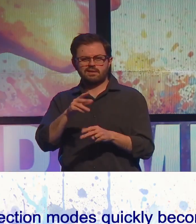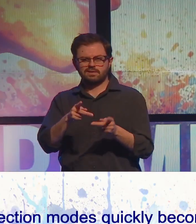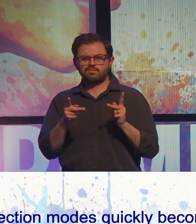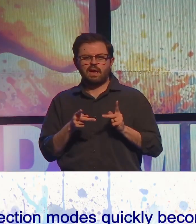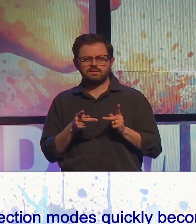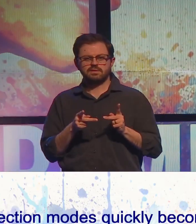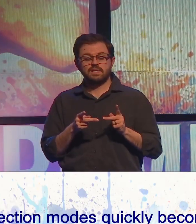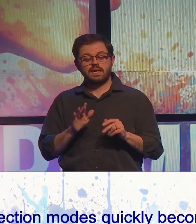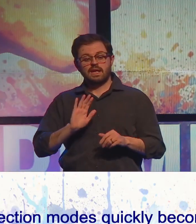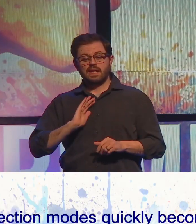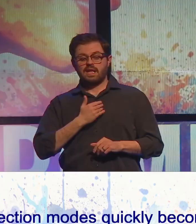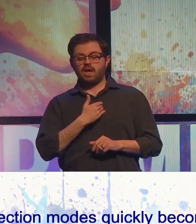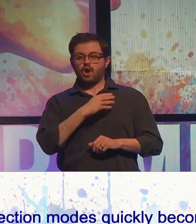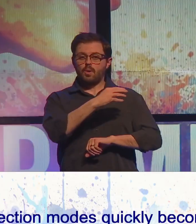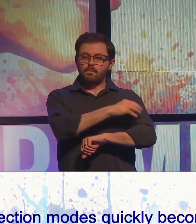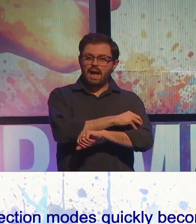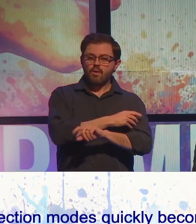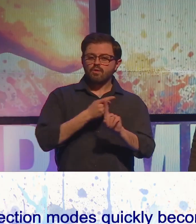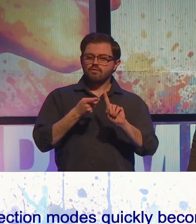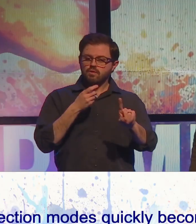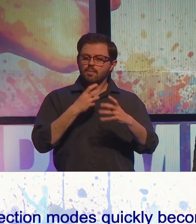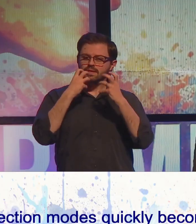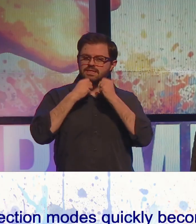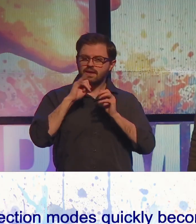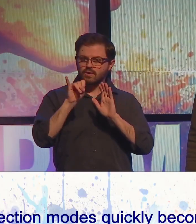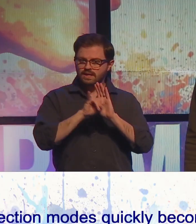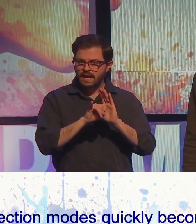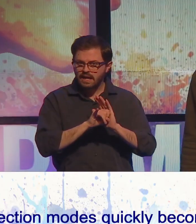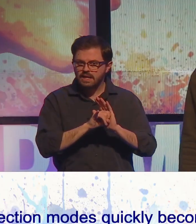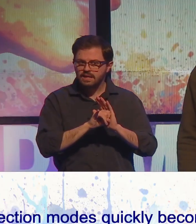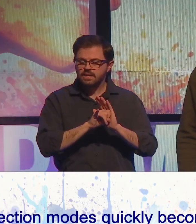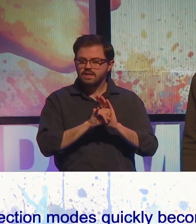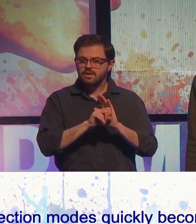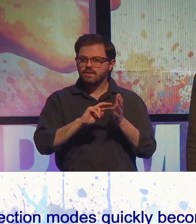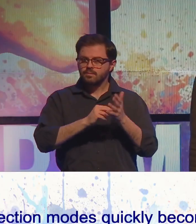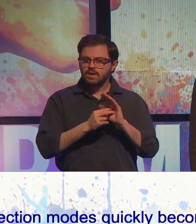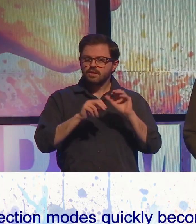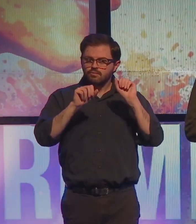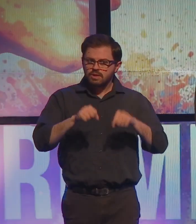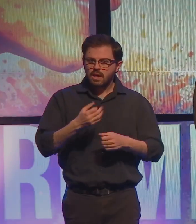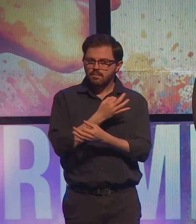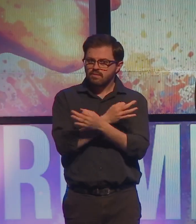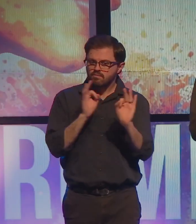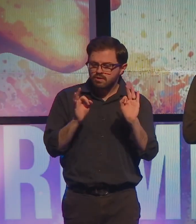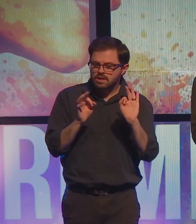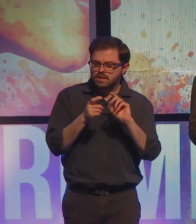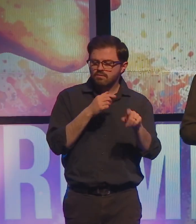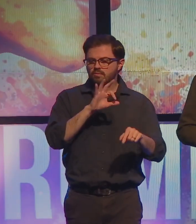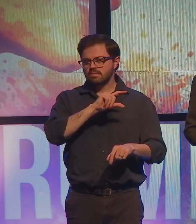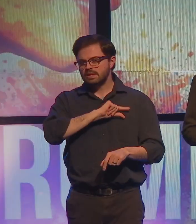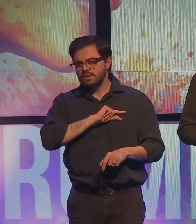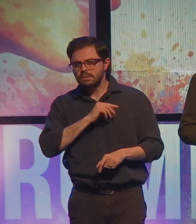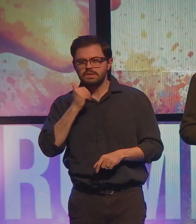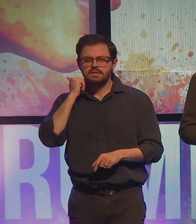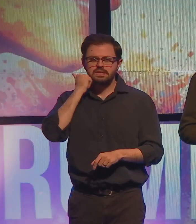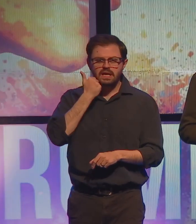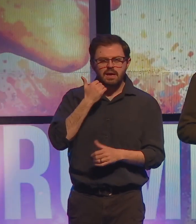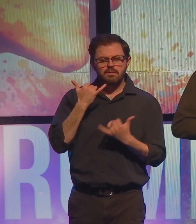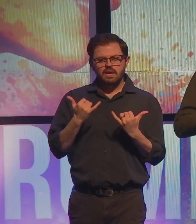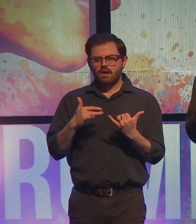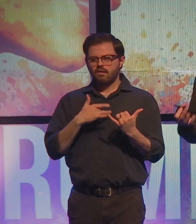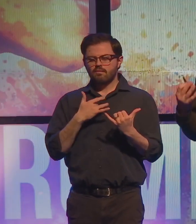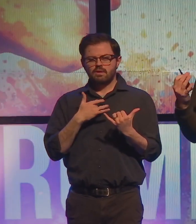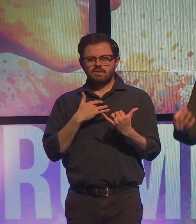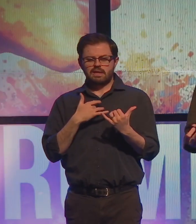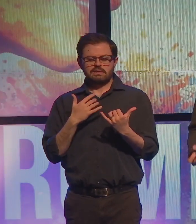our sacred identity, that is to live free of guilt and shame, begins to be eroded. And